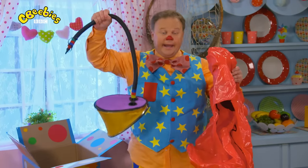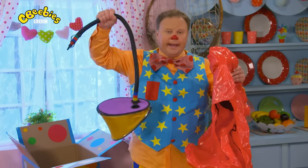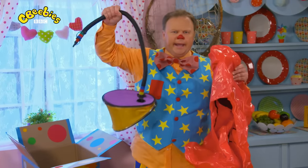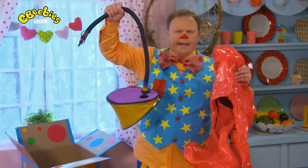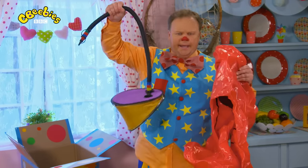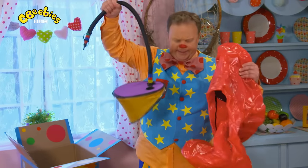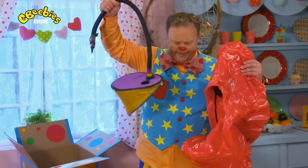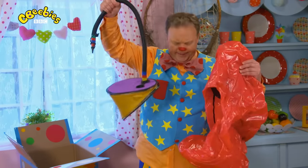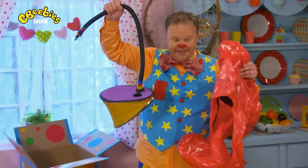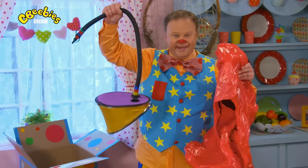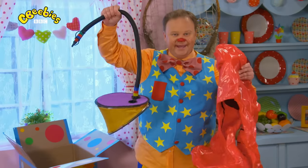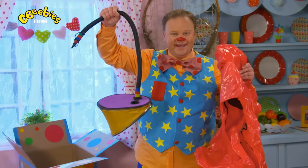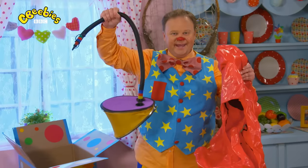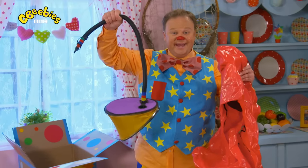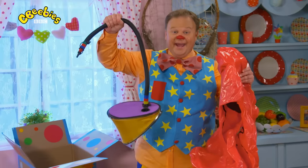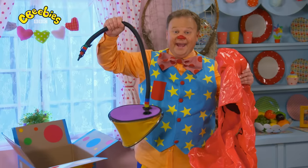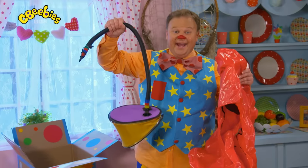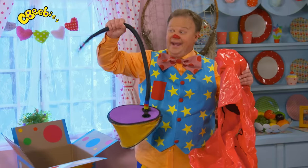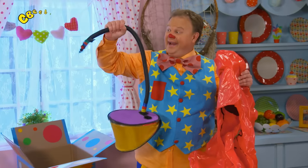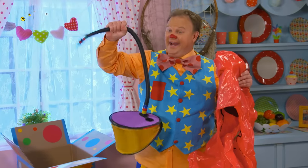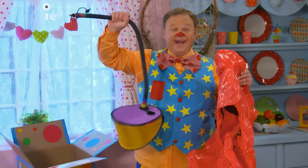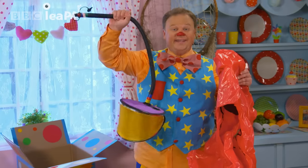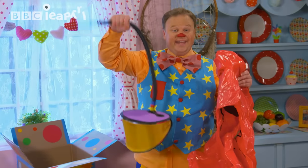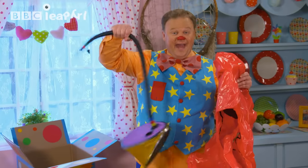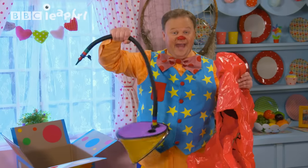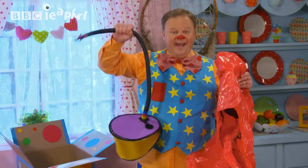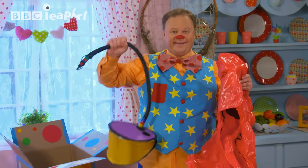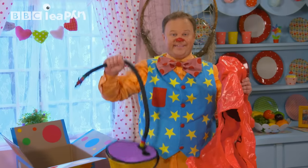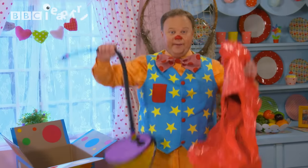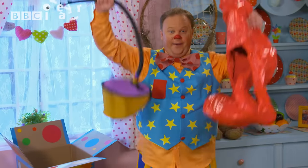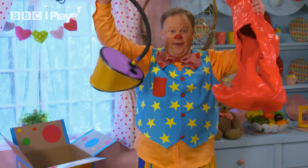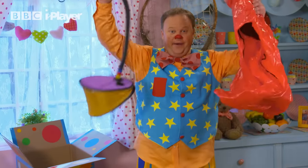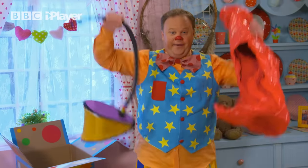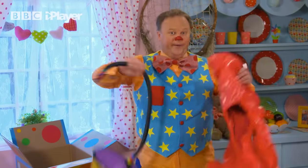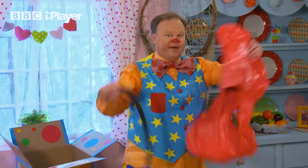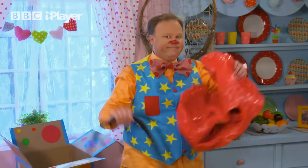Are you going to pump up the boat, Mr. Tumble? Yes! Woohoo!